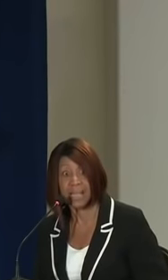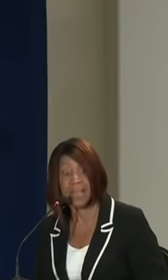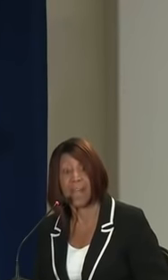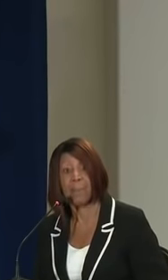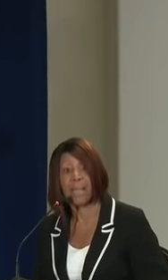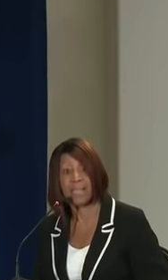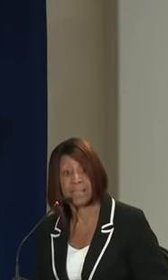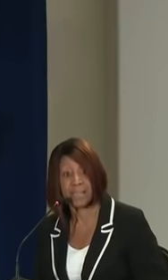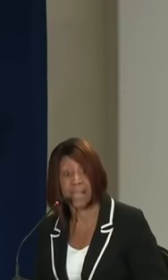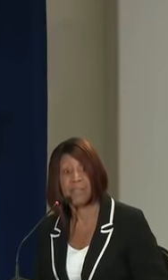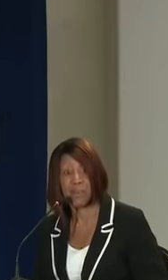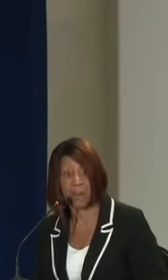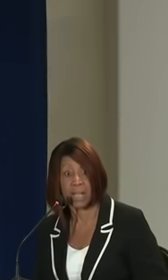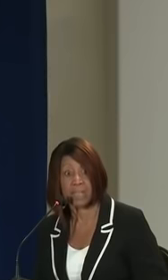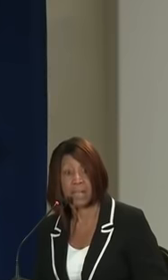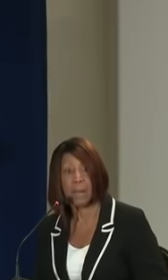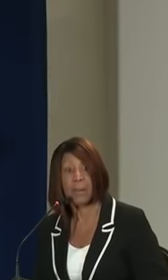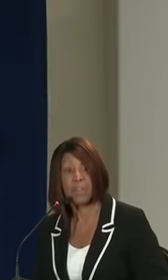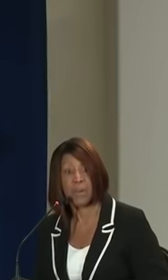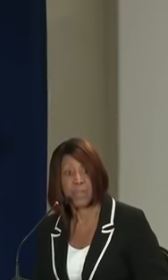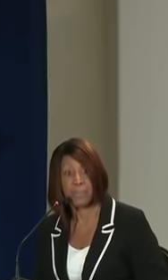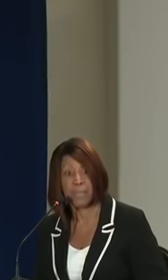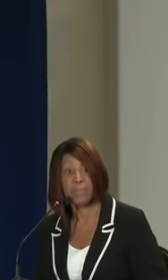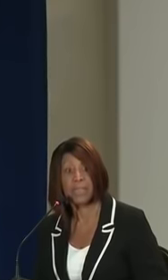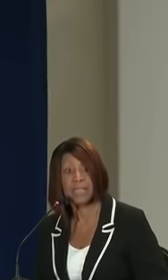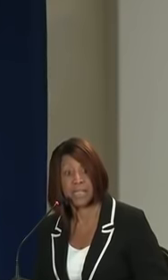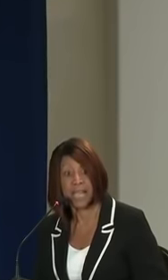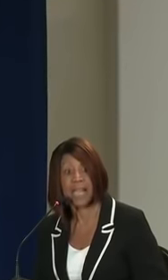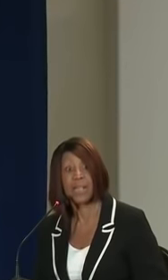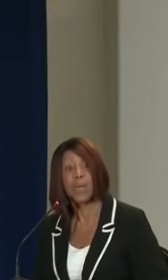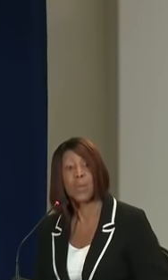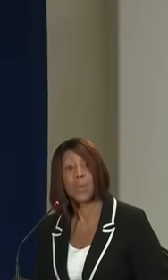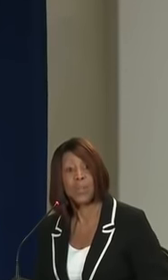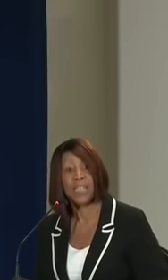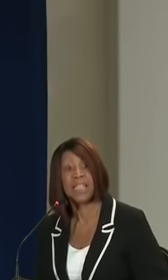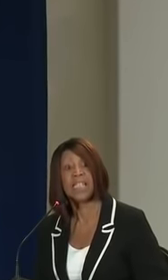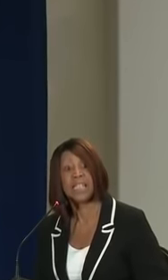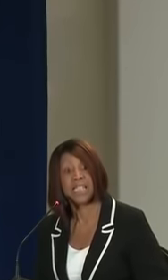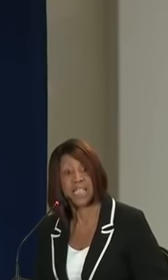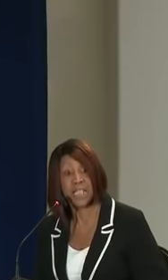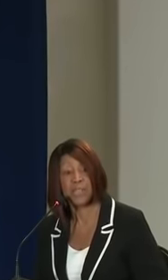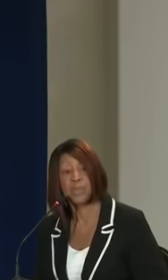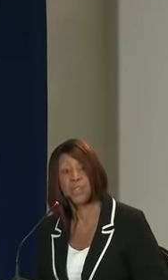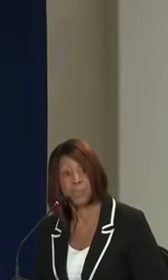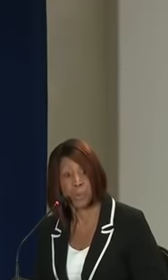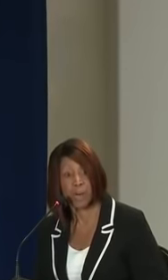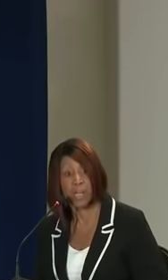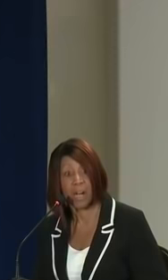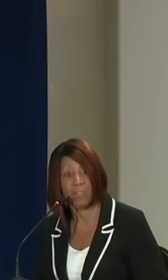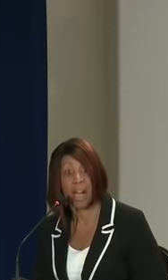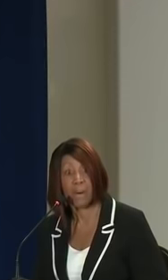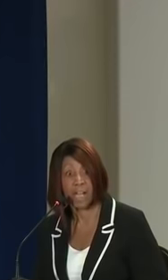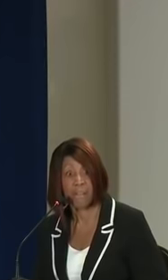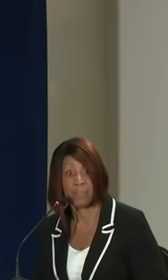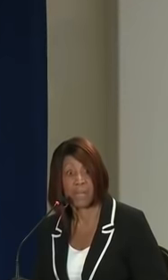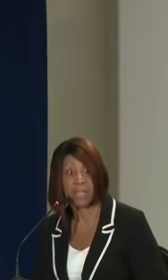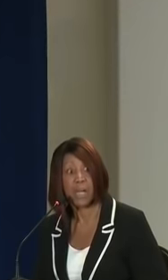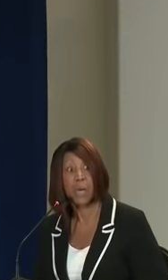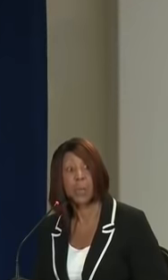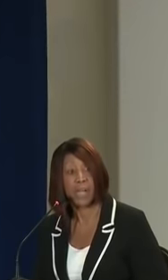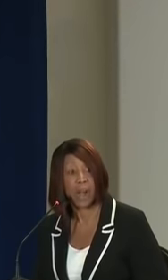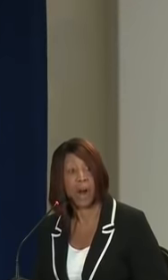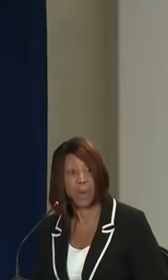places that make it safe for us, but for the people in the state who need the continued support of our